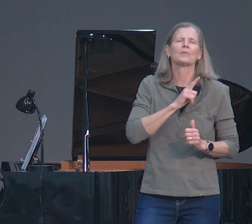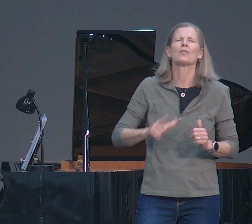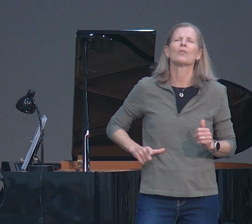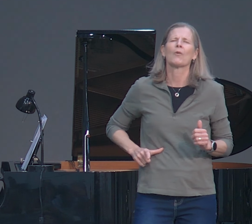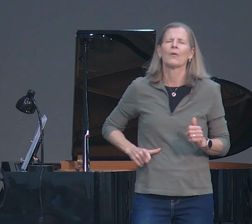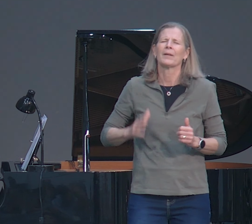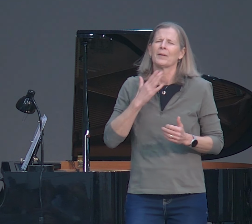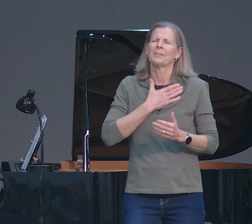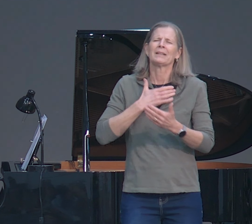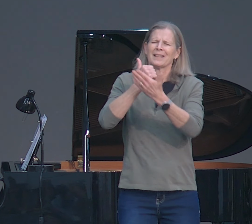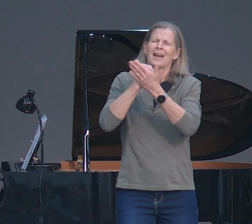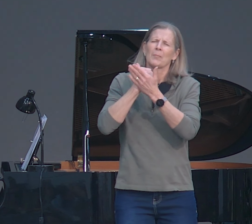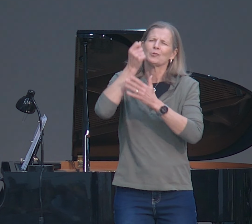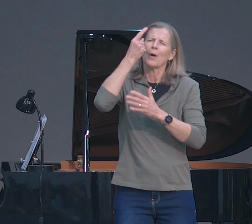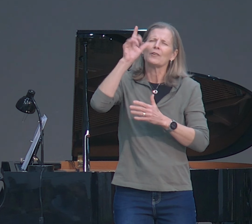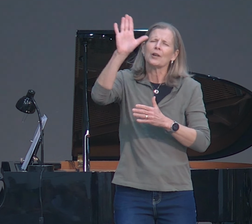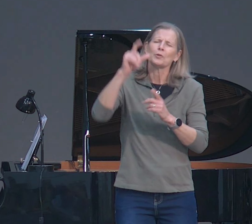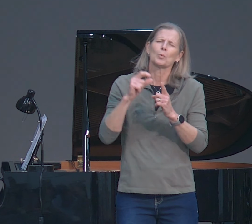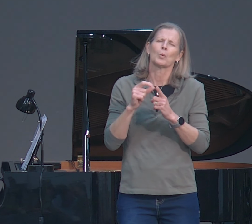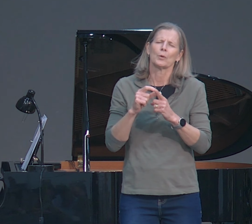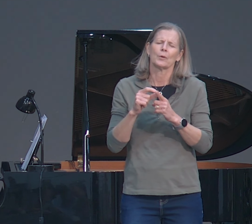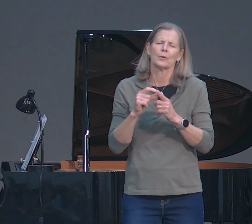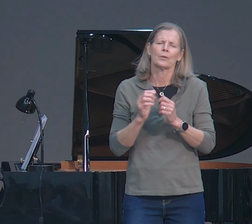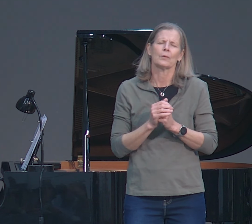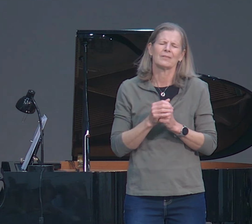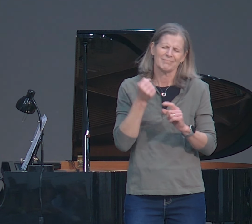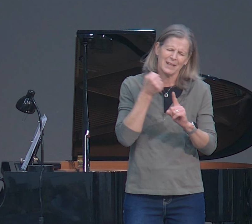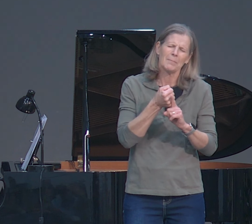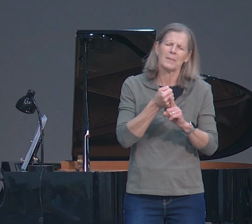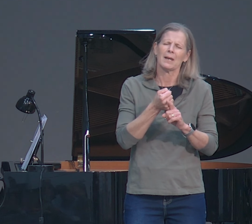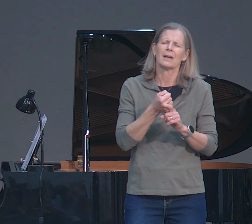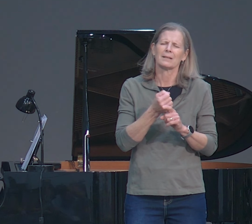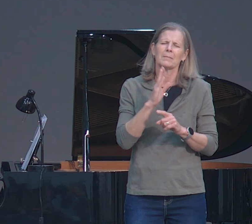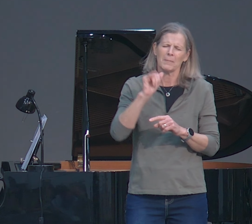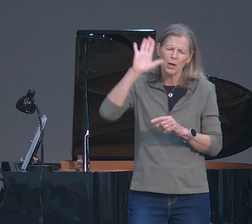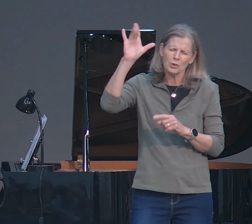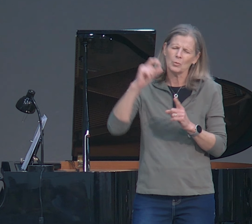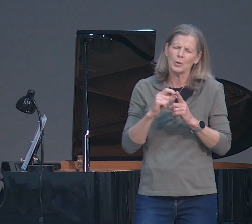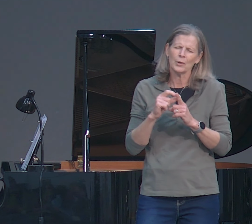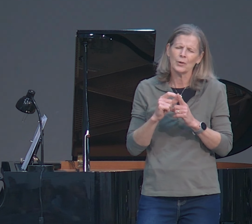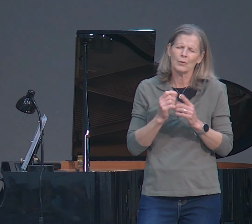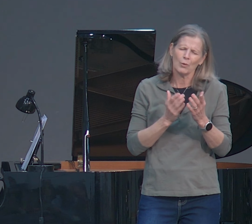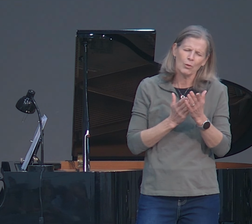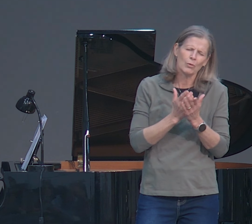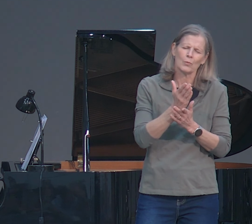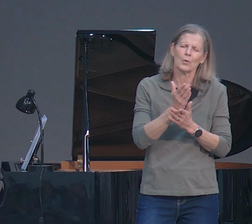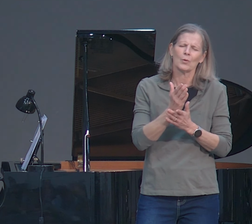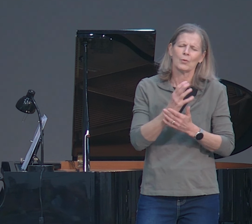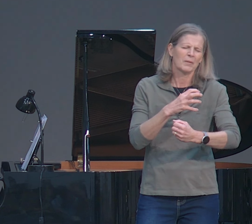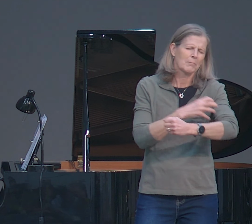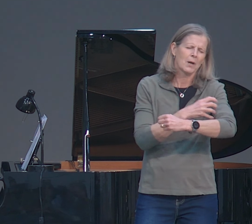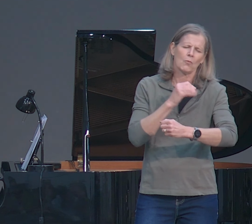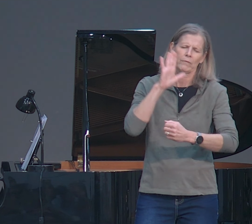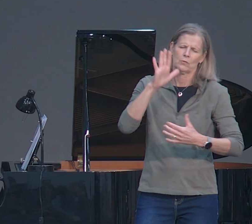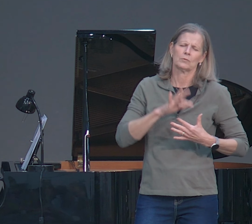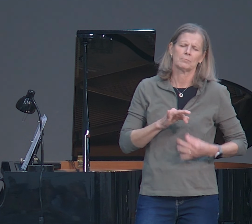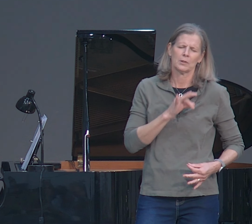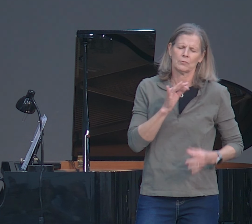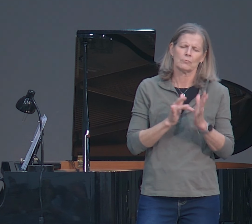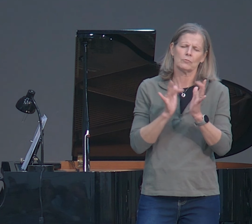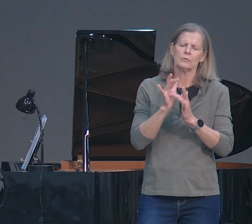help us now to understand your word, to be impacted by your word through the power of your Spirit.